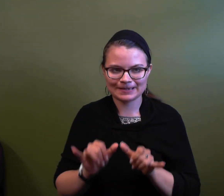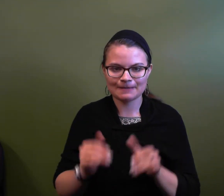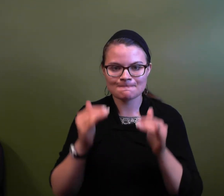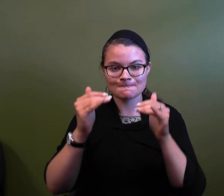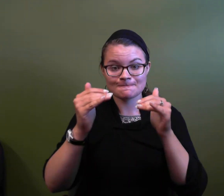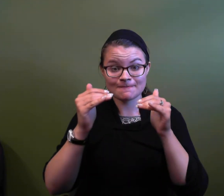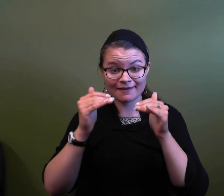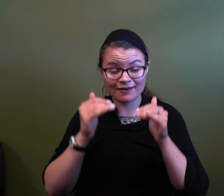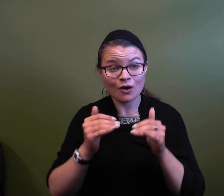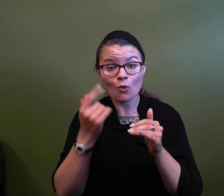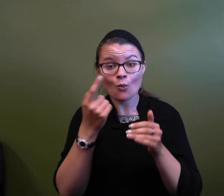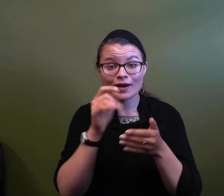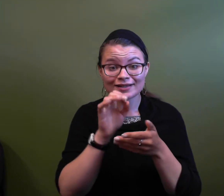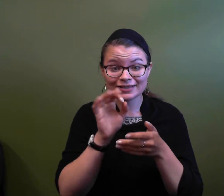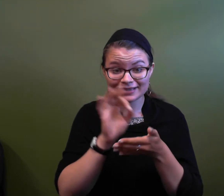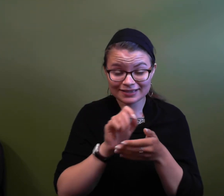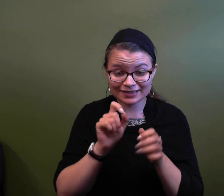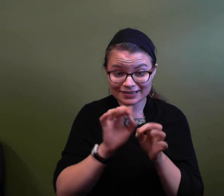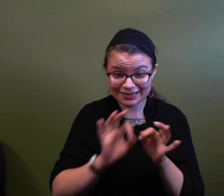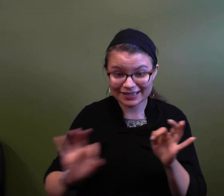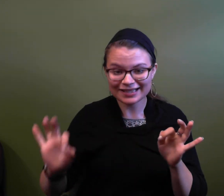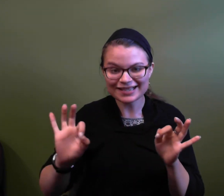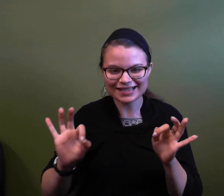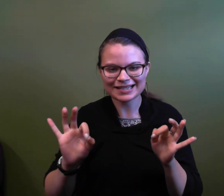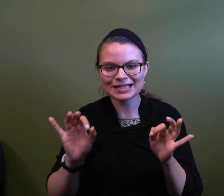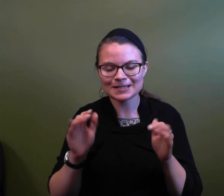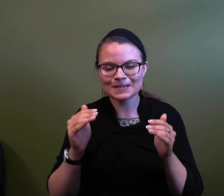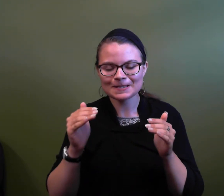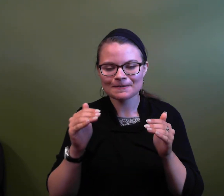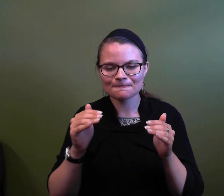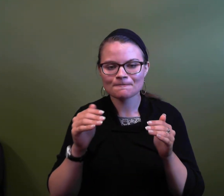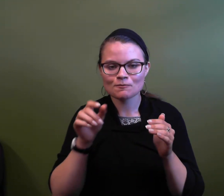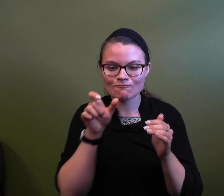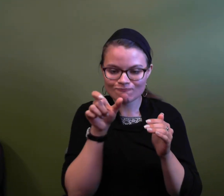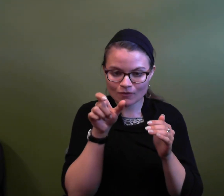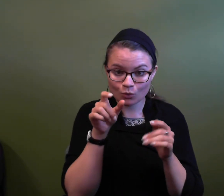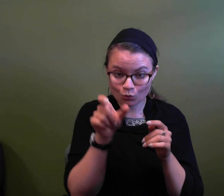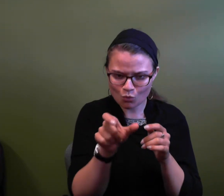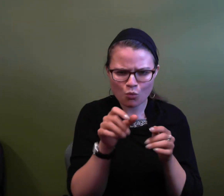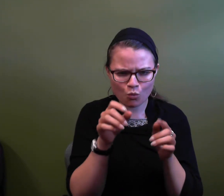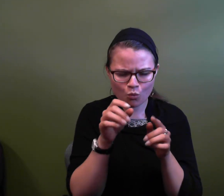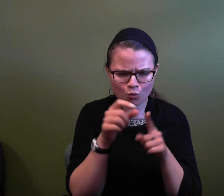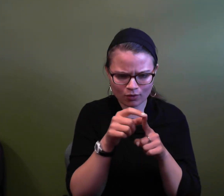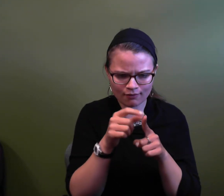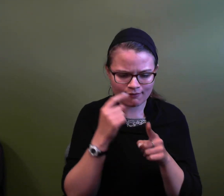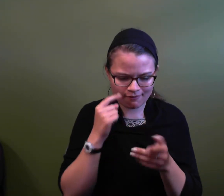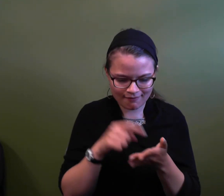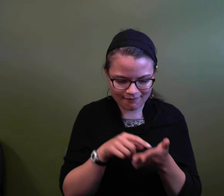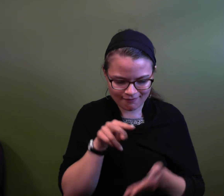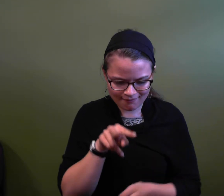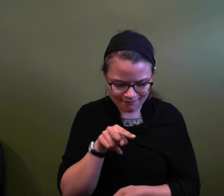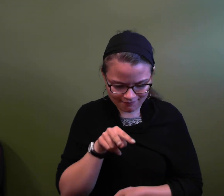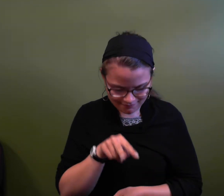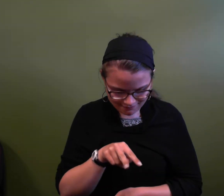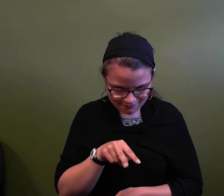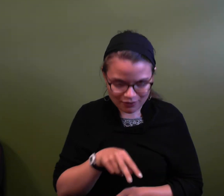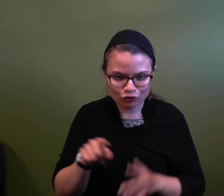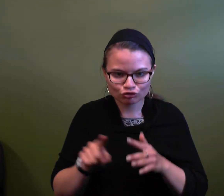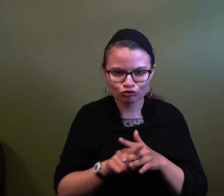words that have the same meaning. At the same time, you have to be careful here, because some students, they find a new